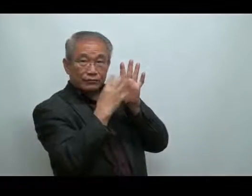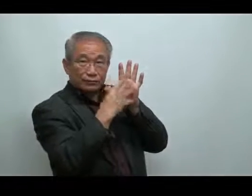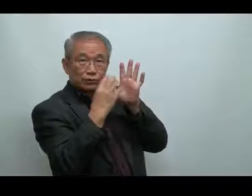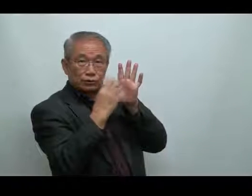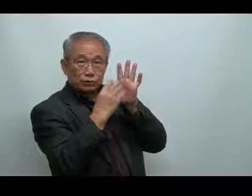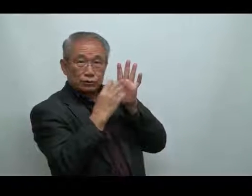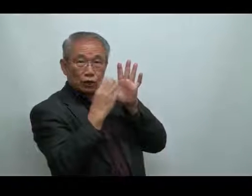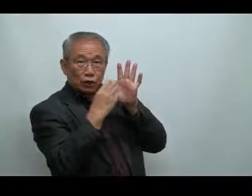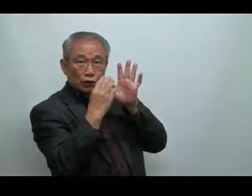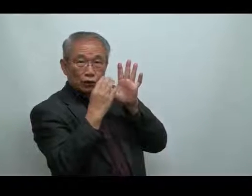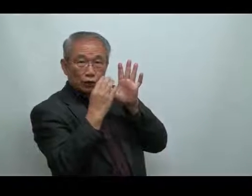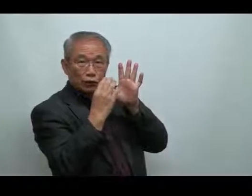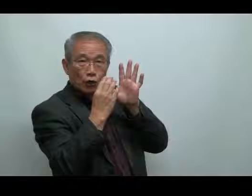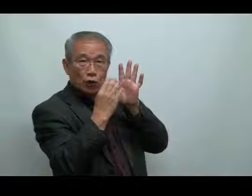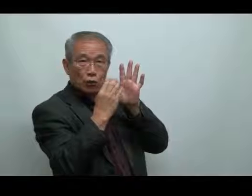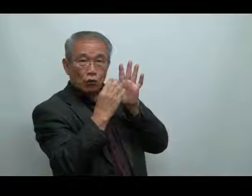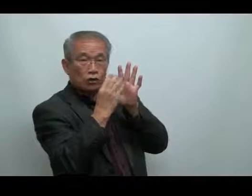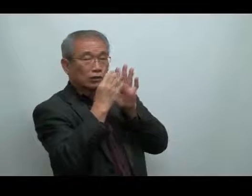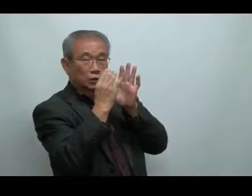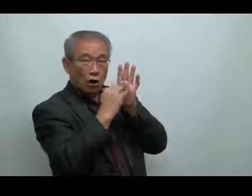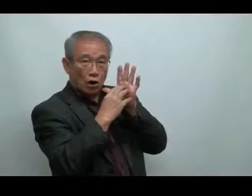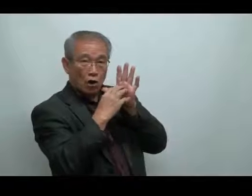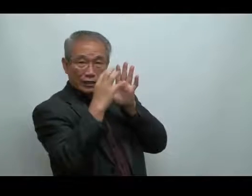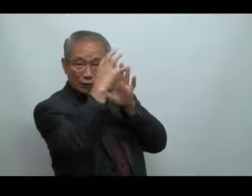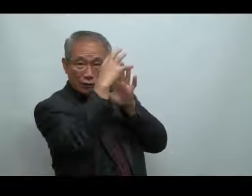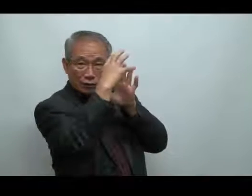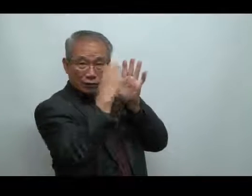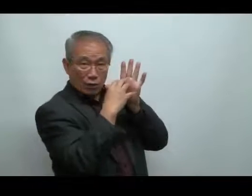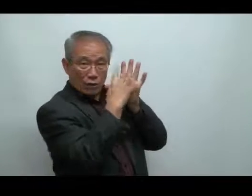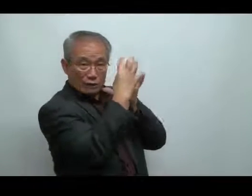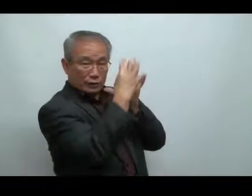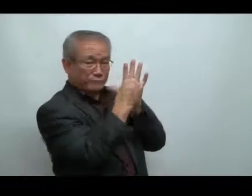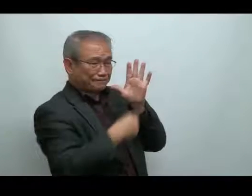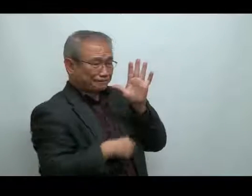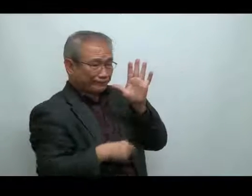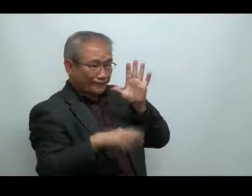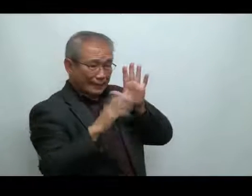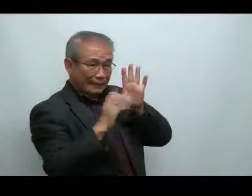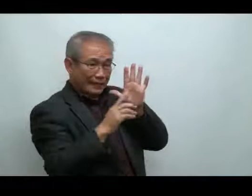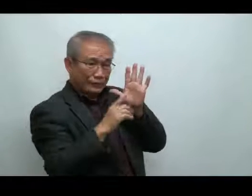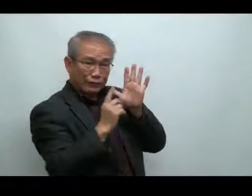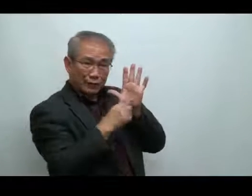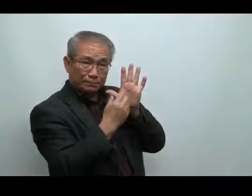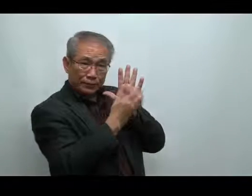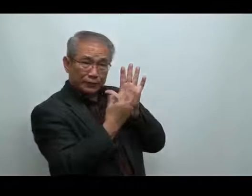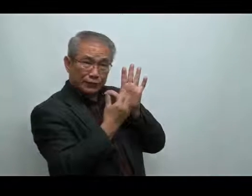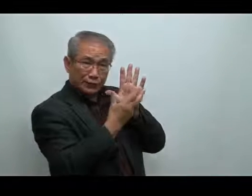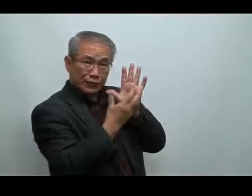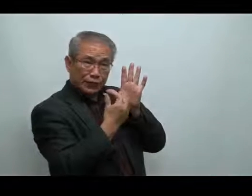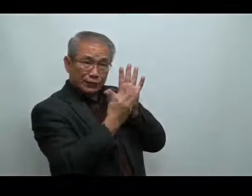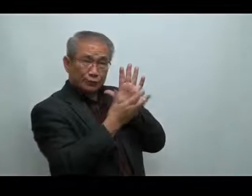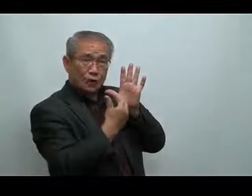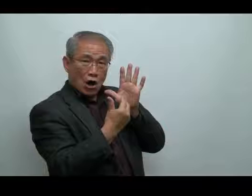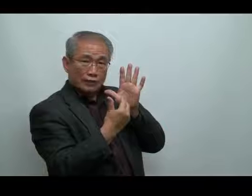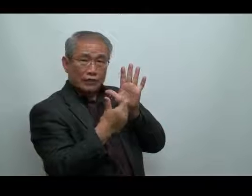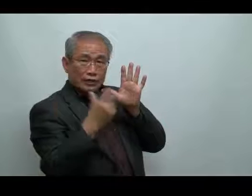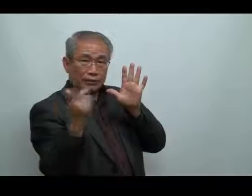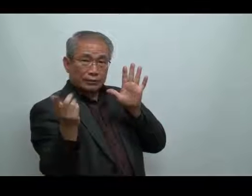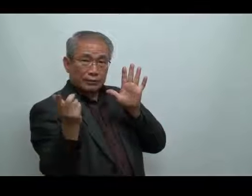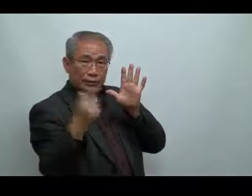through yo, go and yo, then you try to put in the words. Now when you learn to